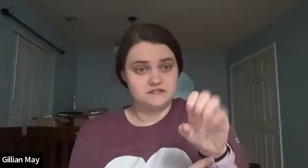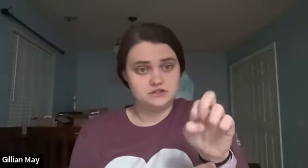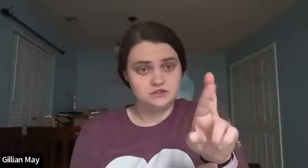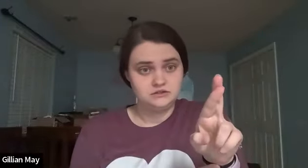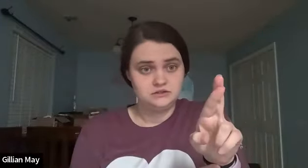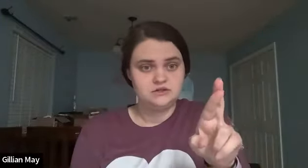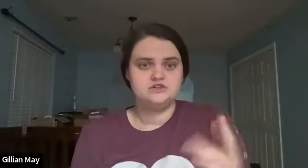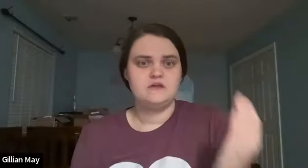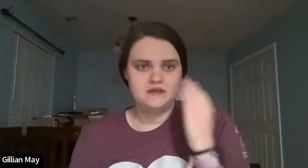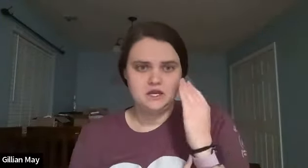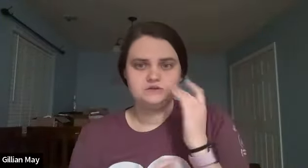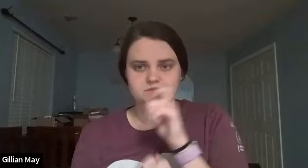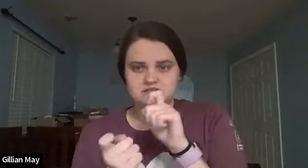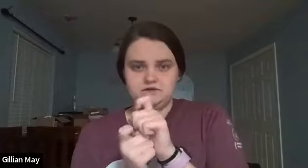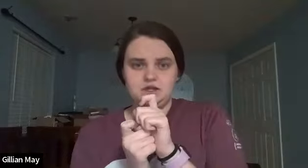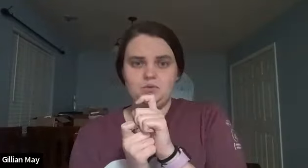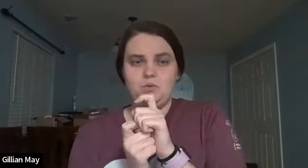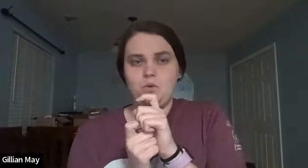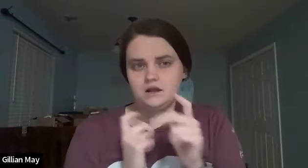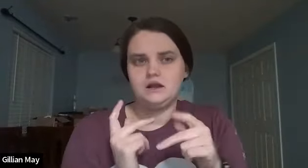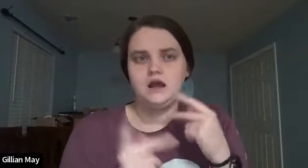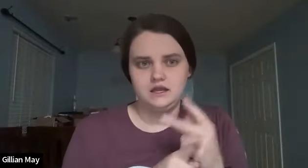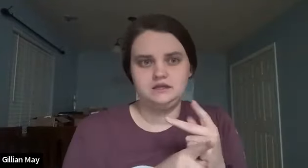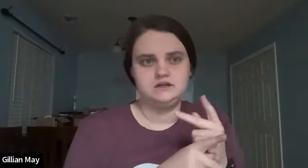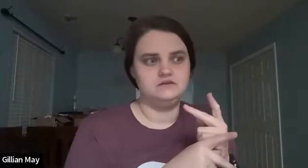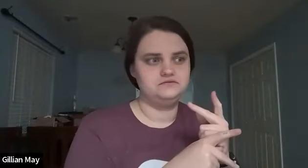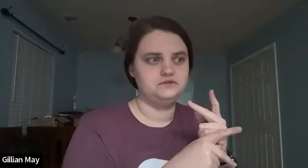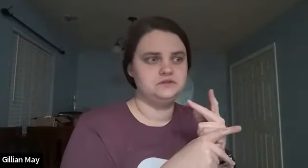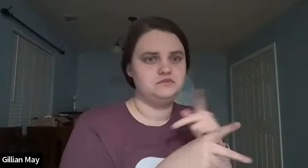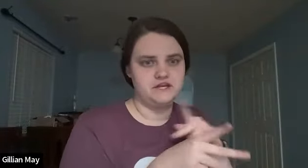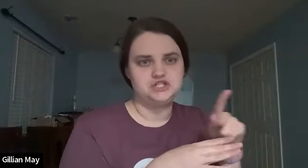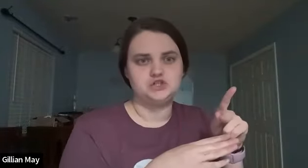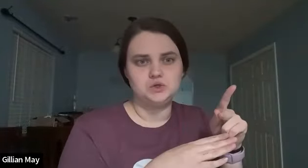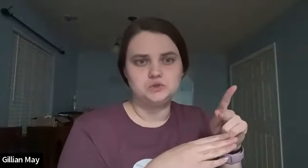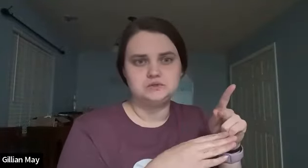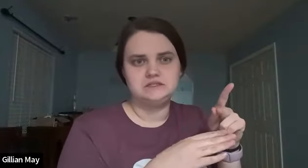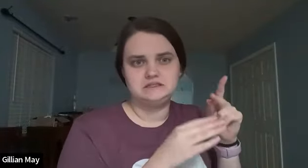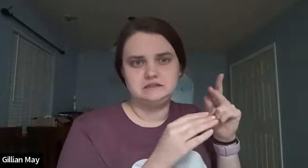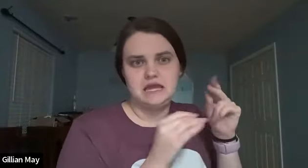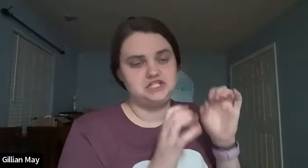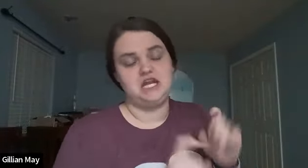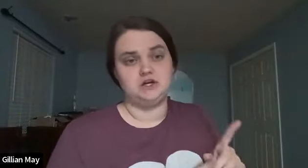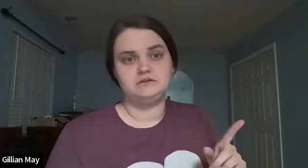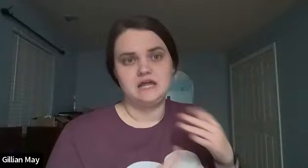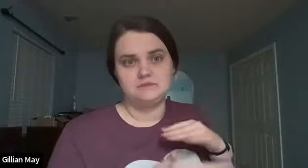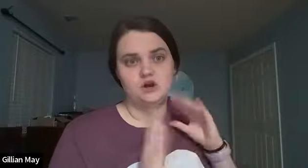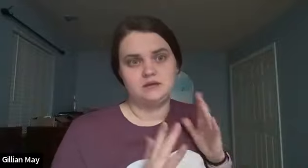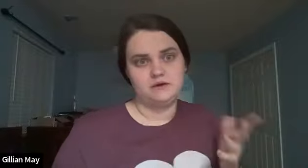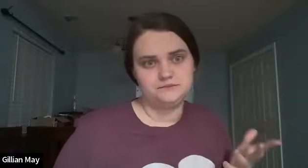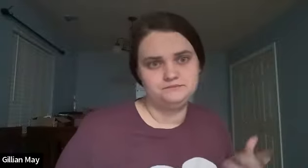professor so that they know specifically what kind of professional educator that I'm talking about.